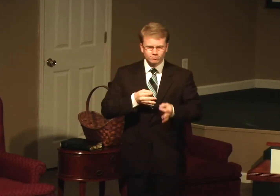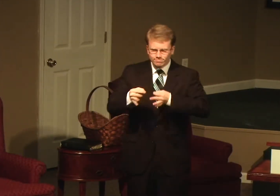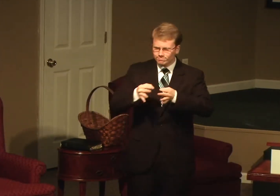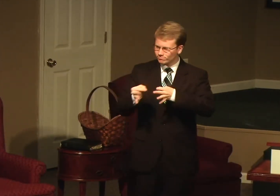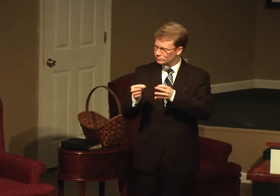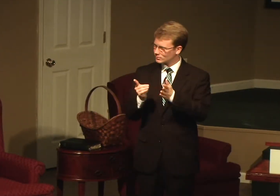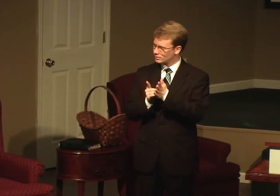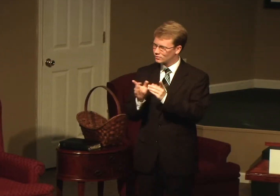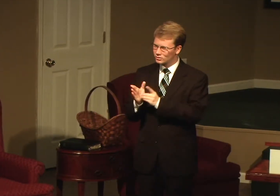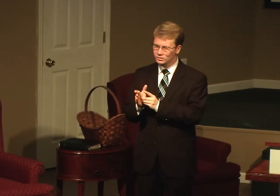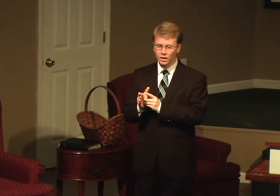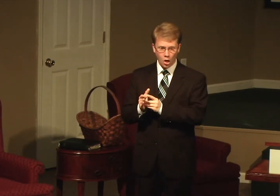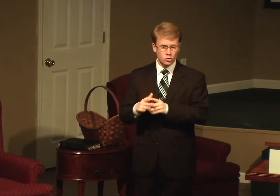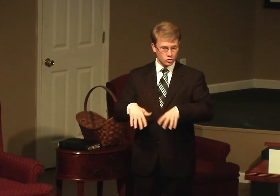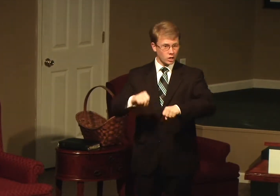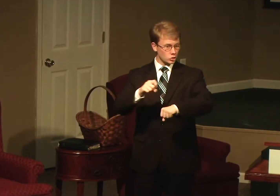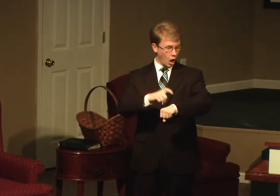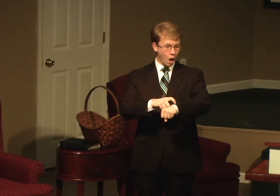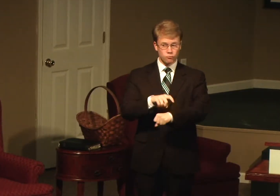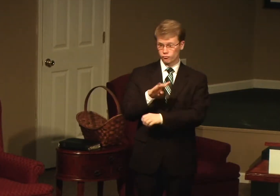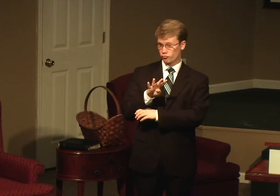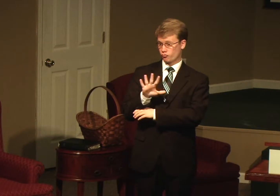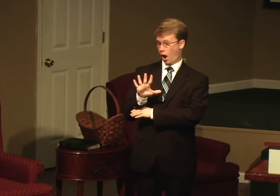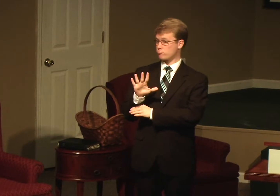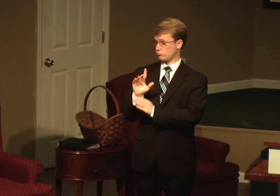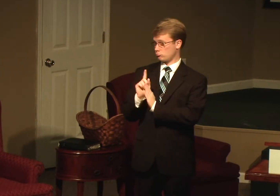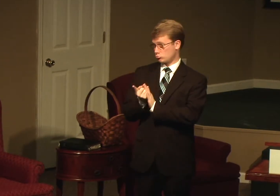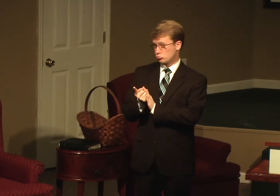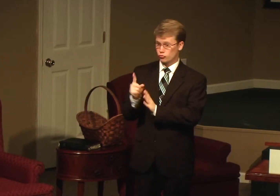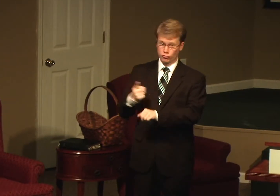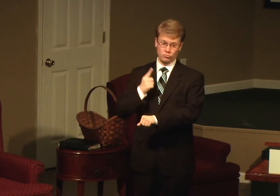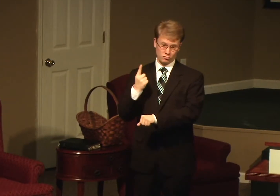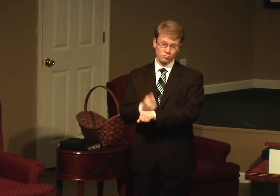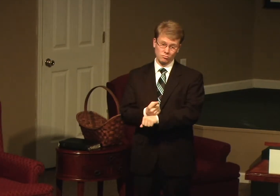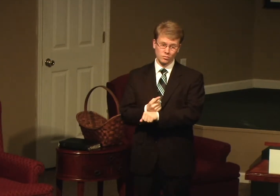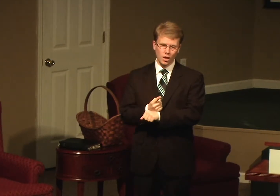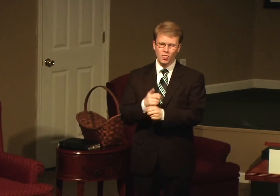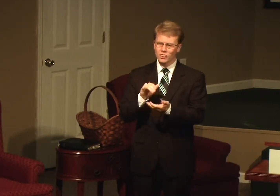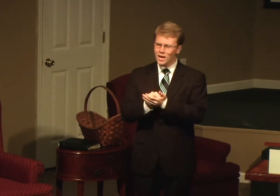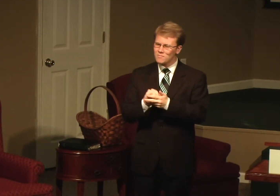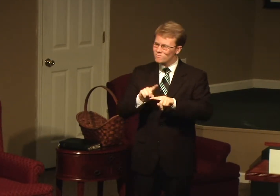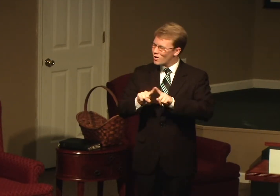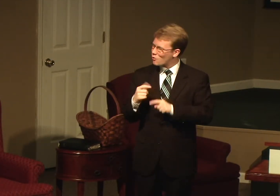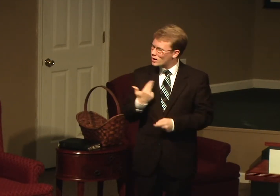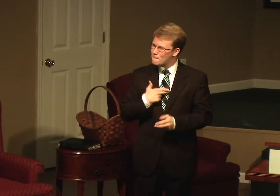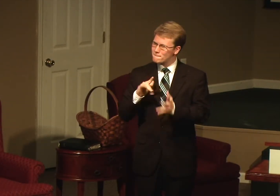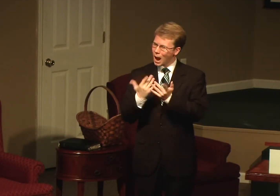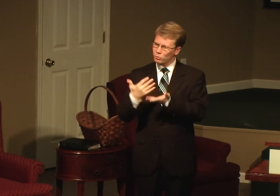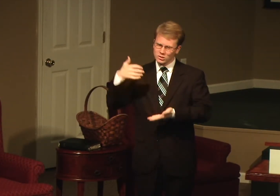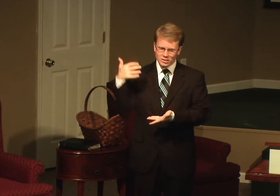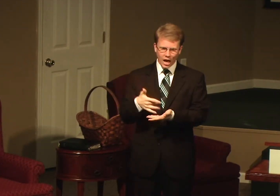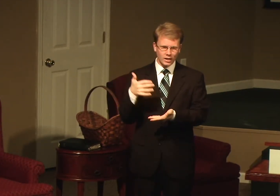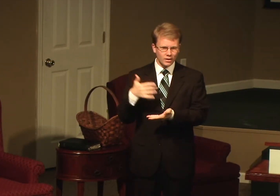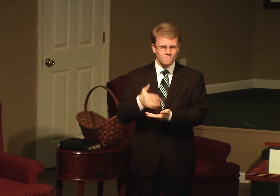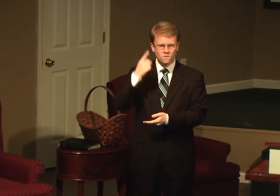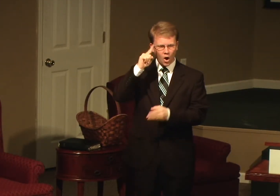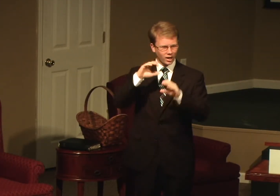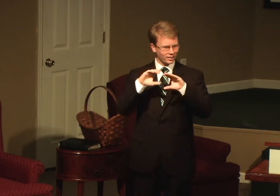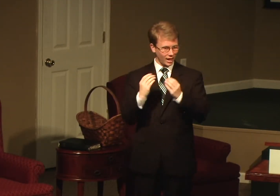room. And then I would explain them. It took time, I think about 45 minutes for us to do this. But we did some